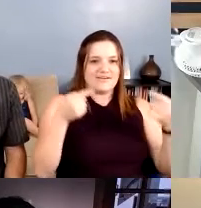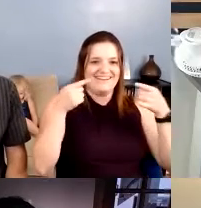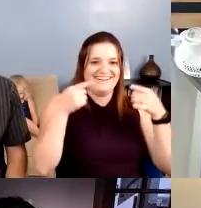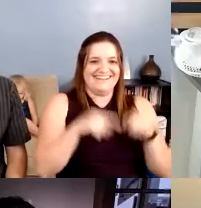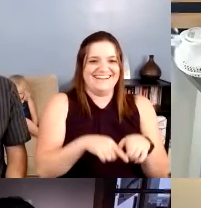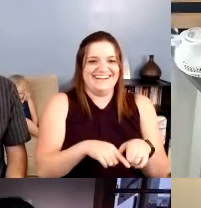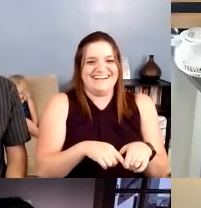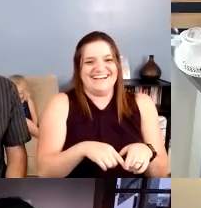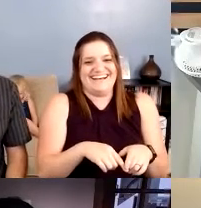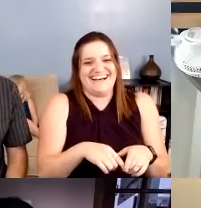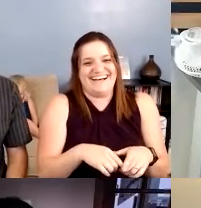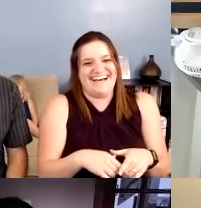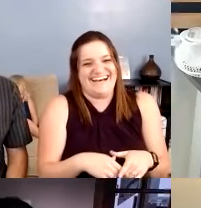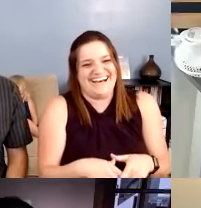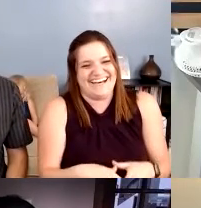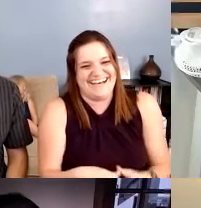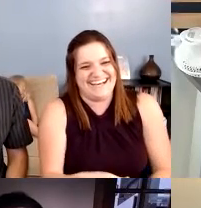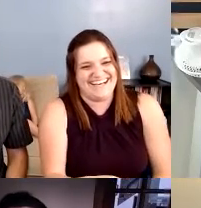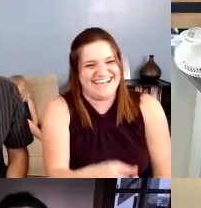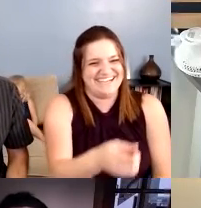or a square.